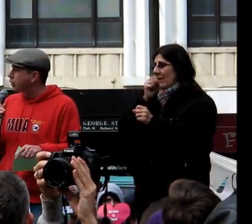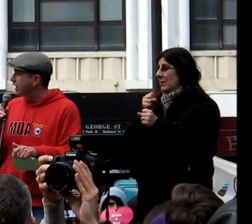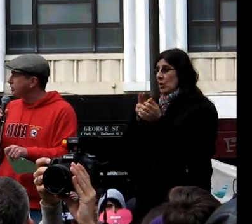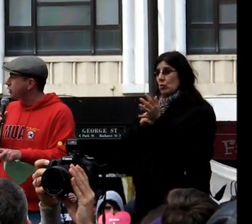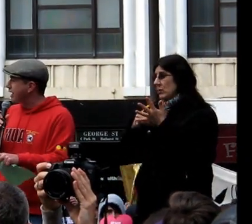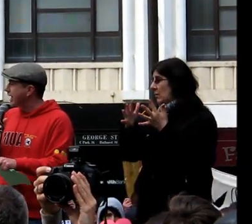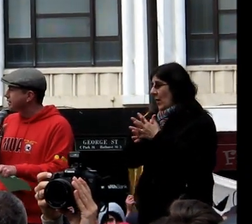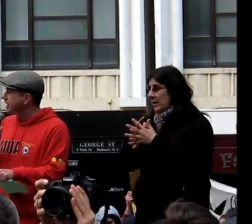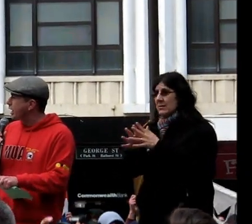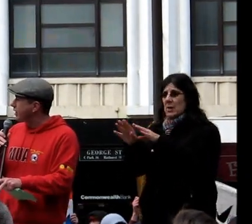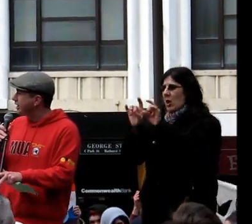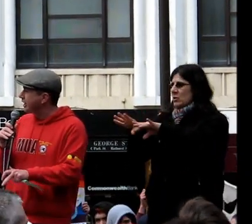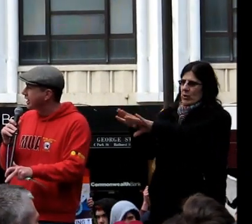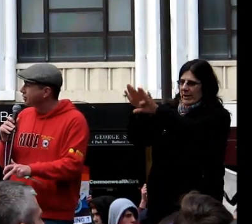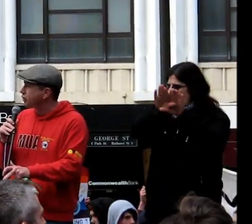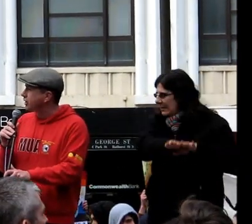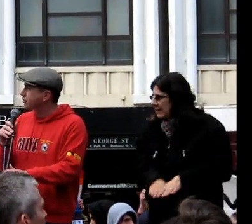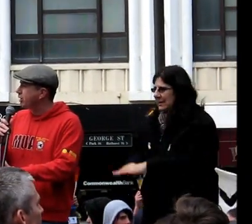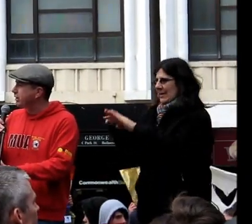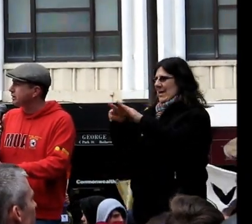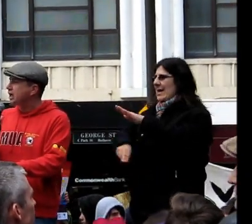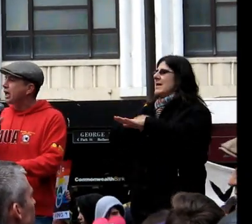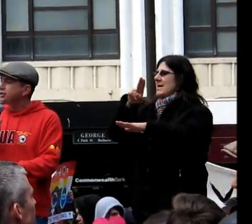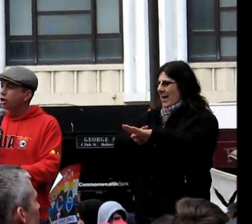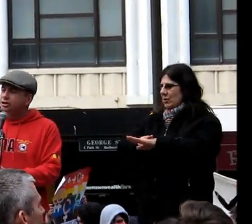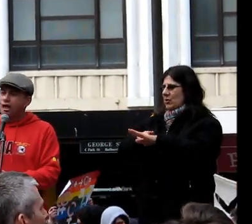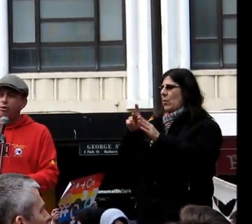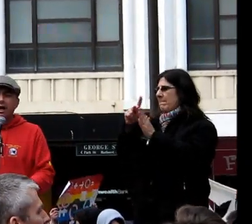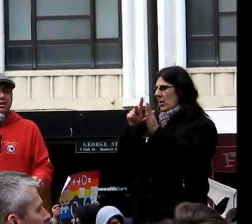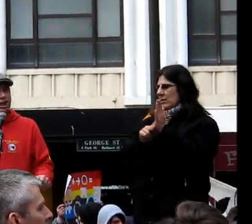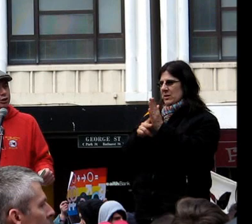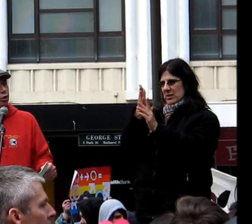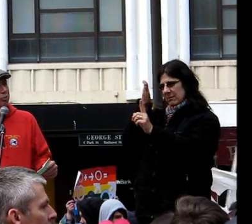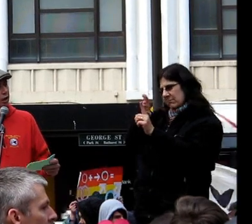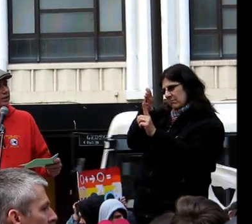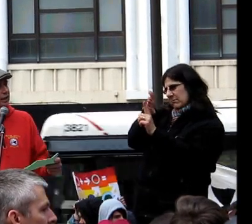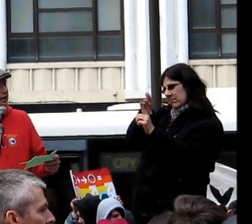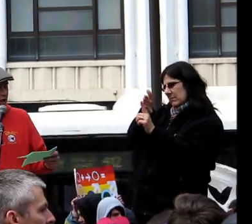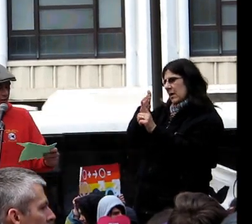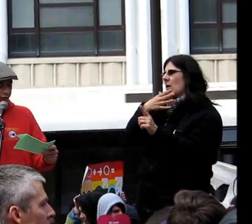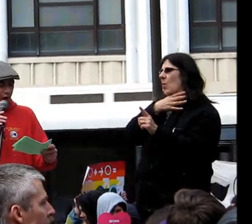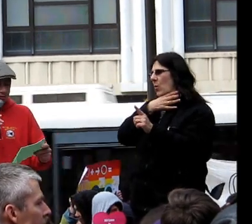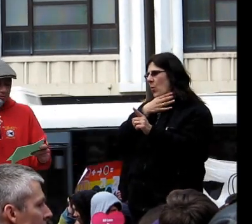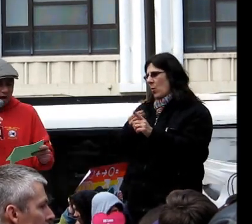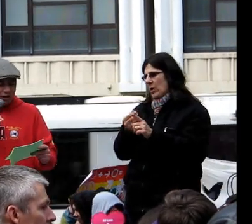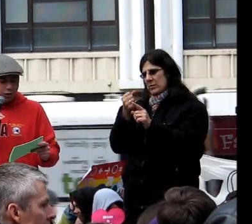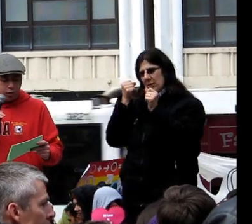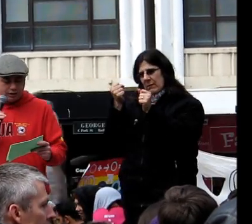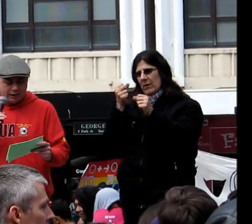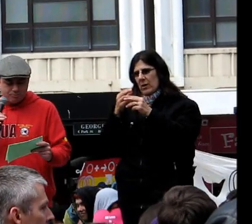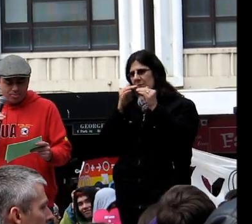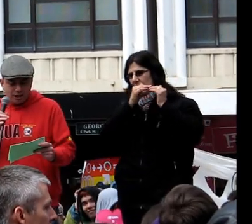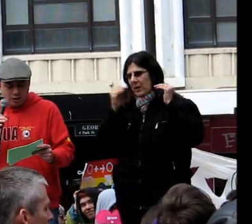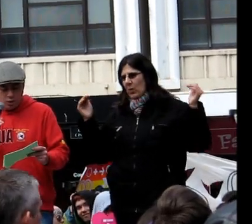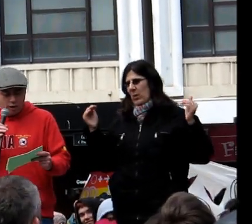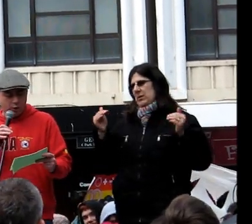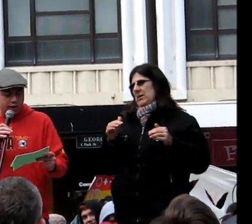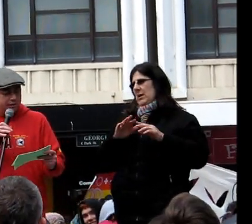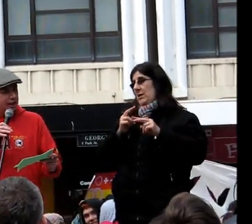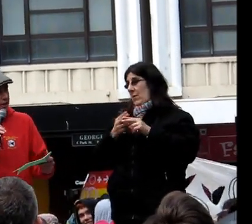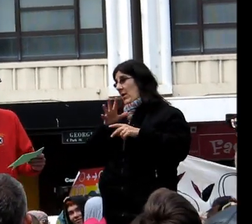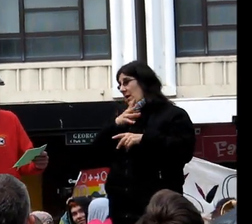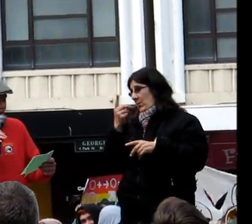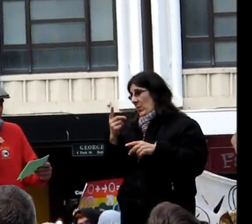that we're trying to enact in our industrial agreements, it's also our national policy to fight for marriage equality. We